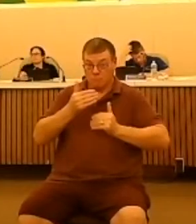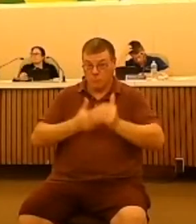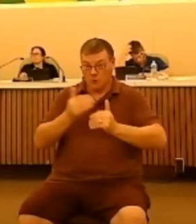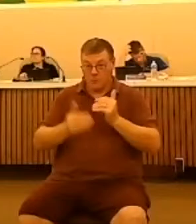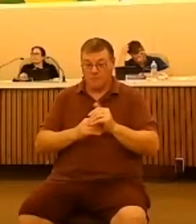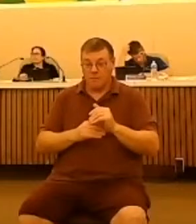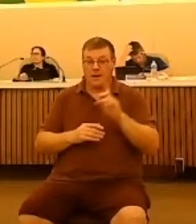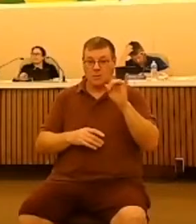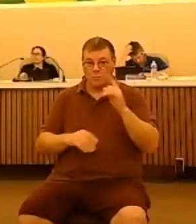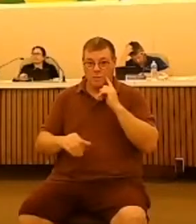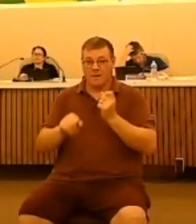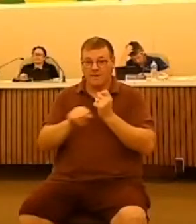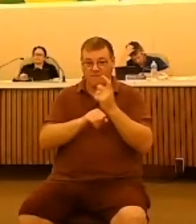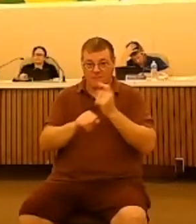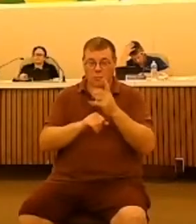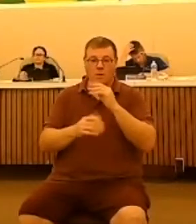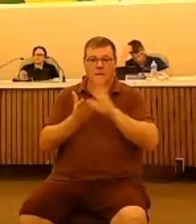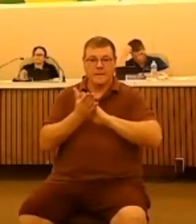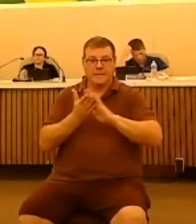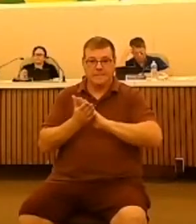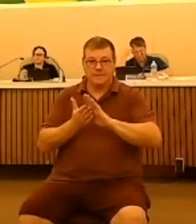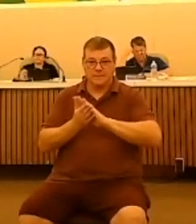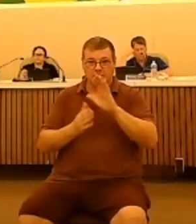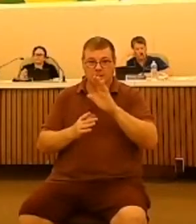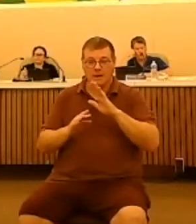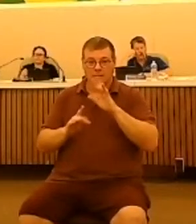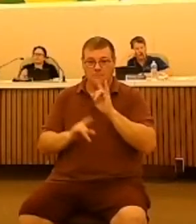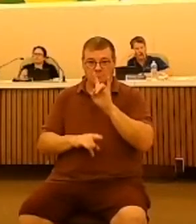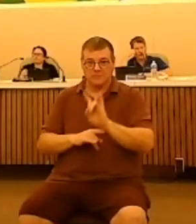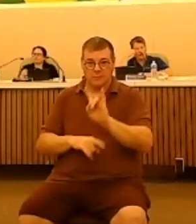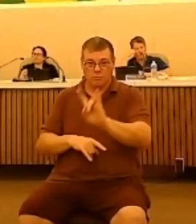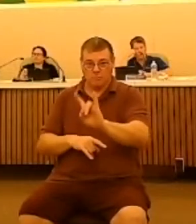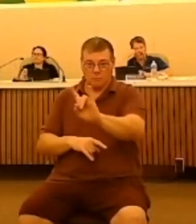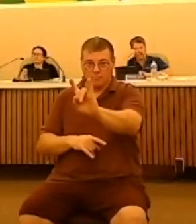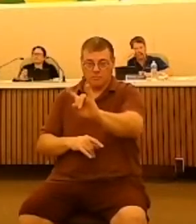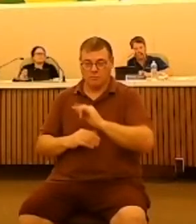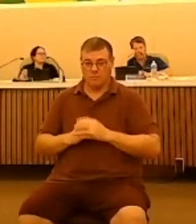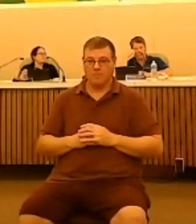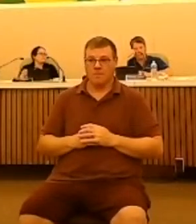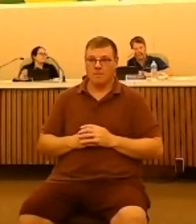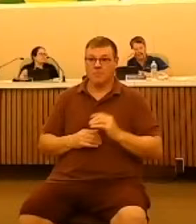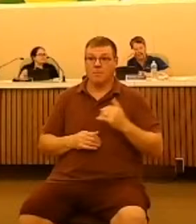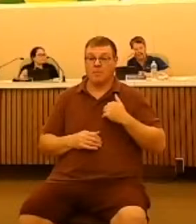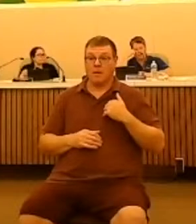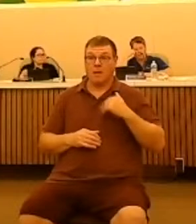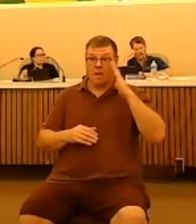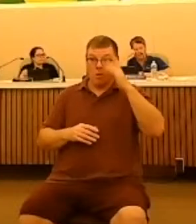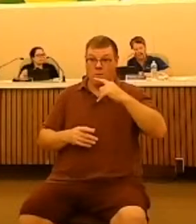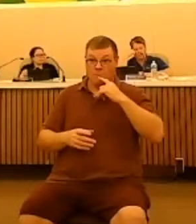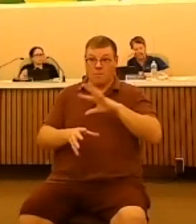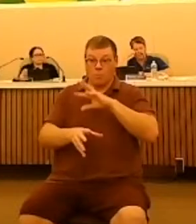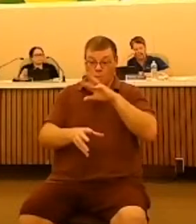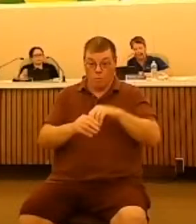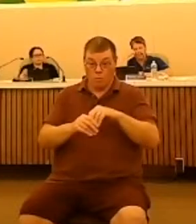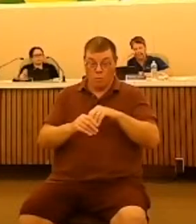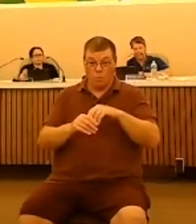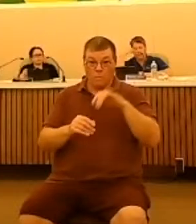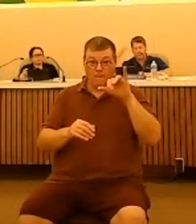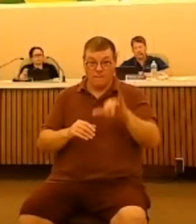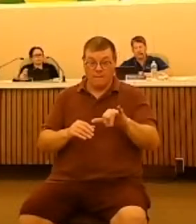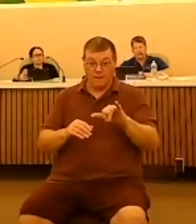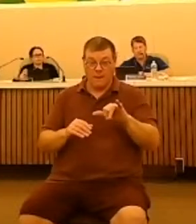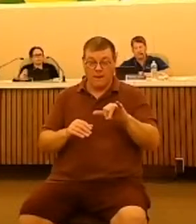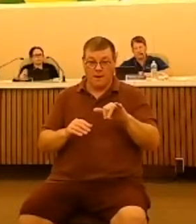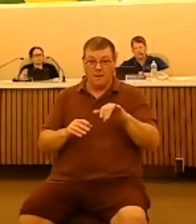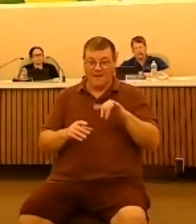come through every year and clear out around the towers. I will say within that easement, that